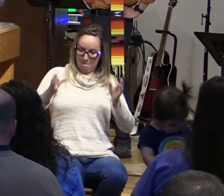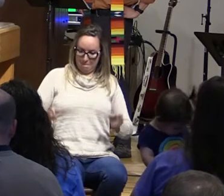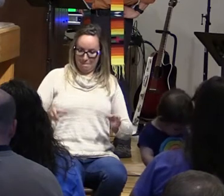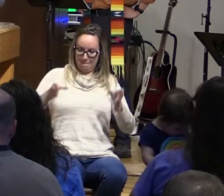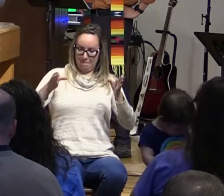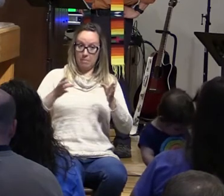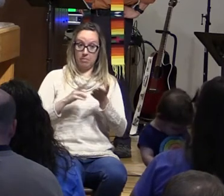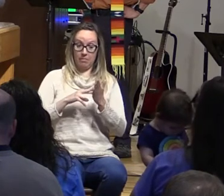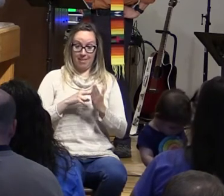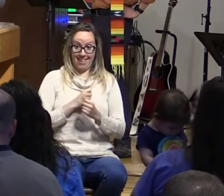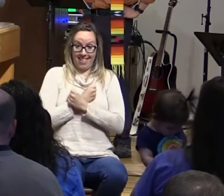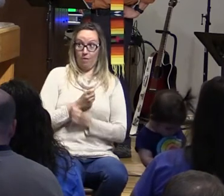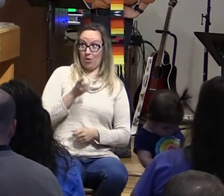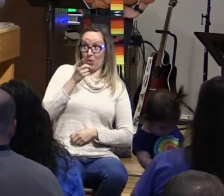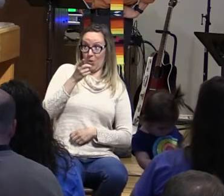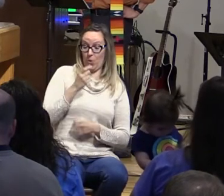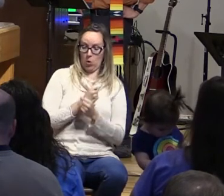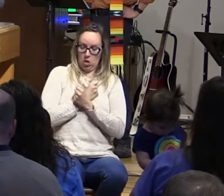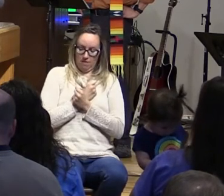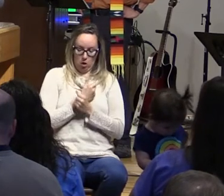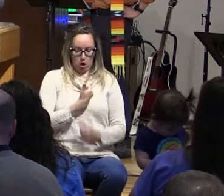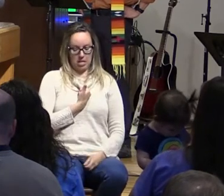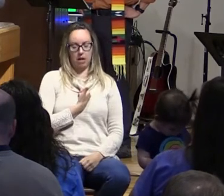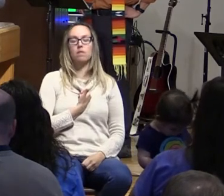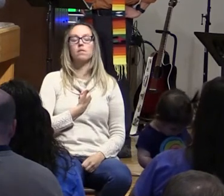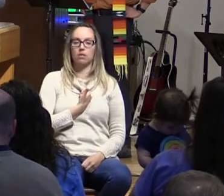loving you also means loving ourselves well.